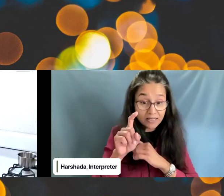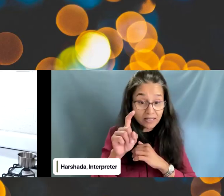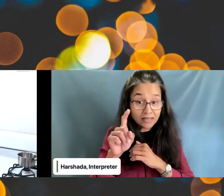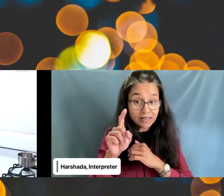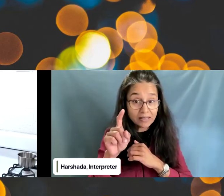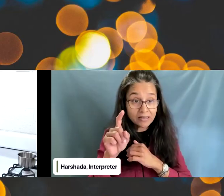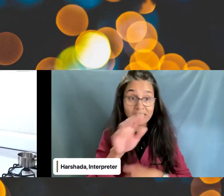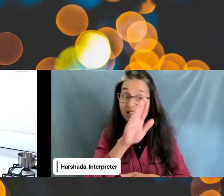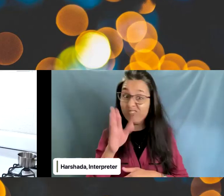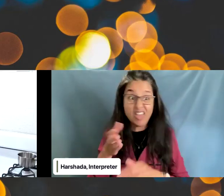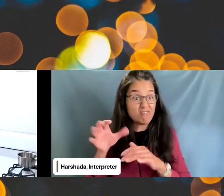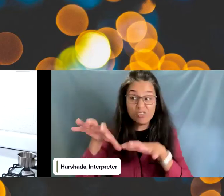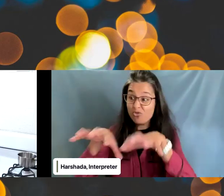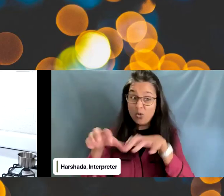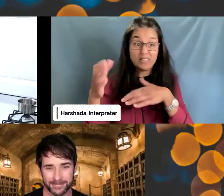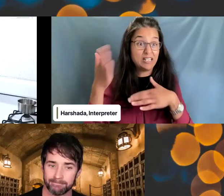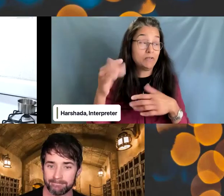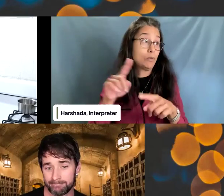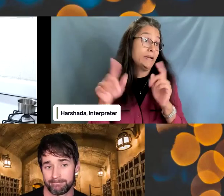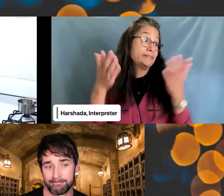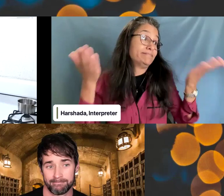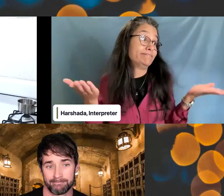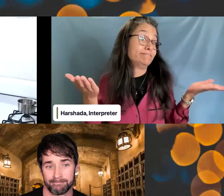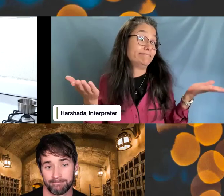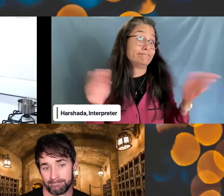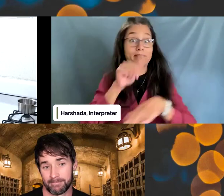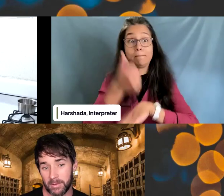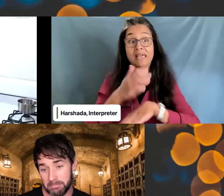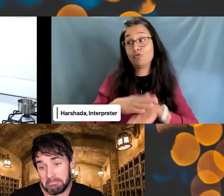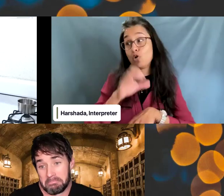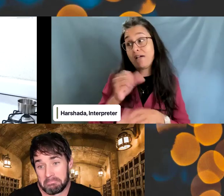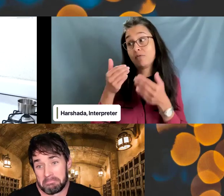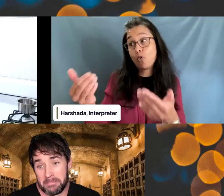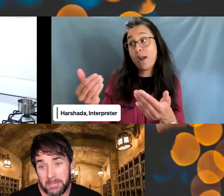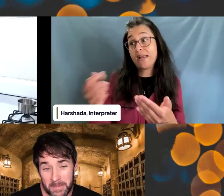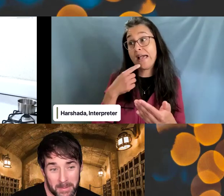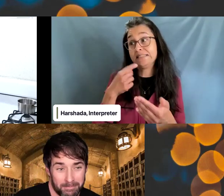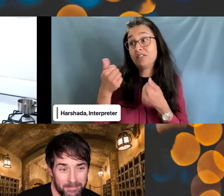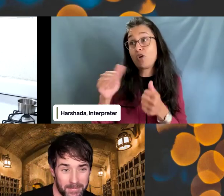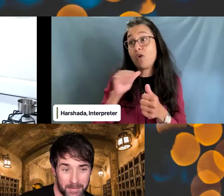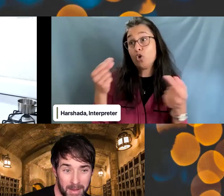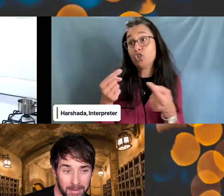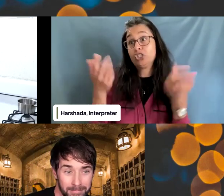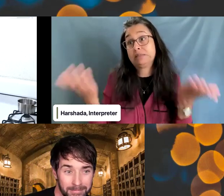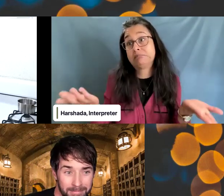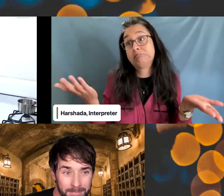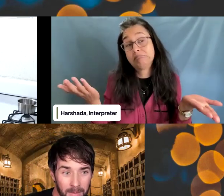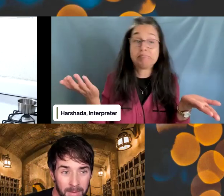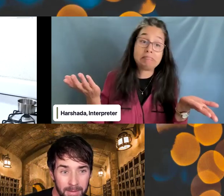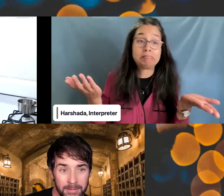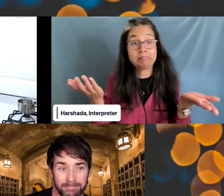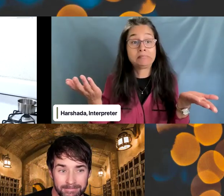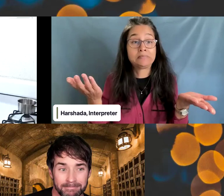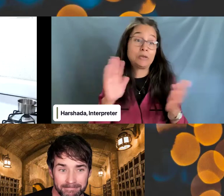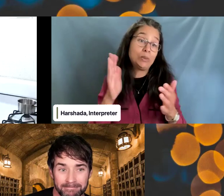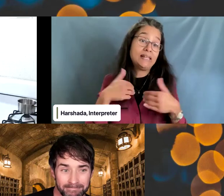I've never frozen it. I mean, hey, it's based on an ice cream, so try. I'm sure it'll hold. Yeah. It'll be frozen peaches,